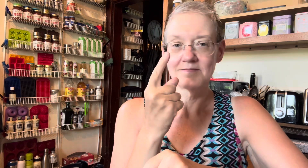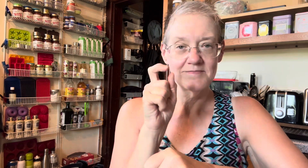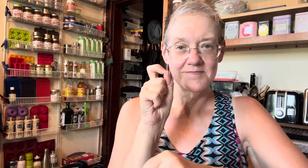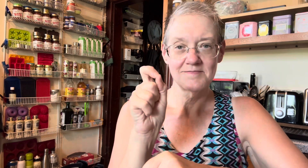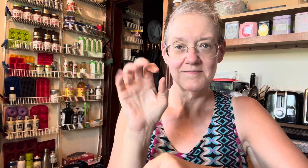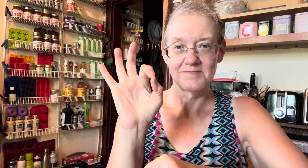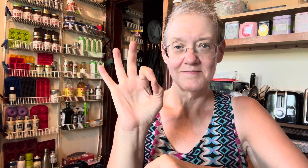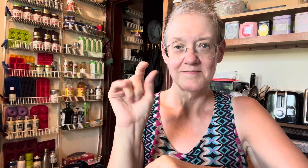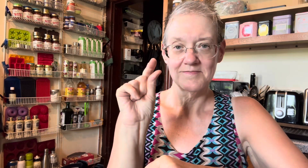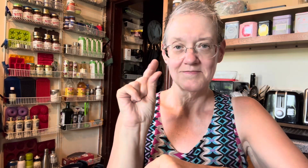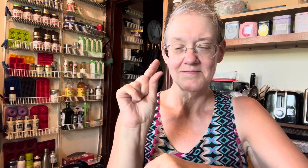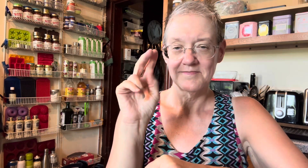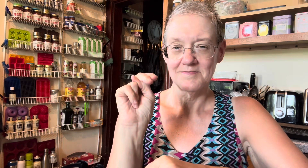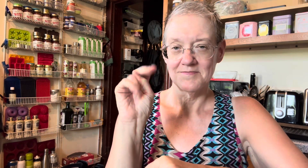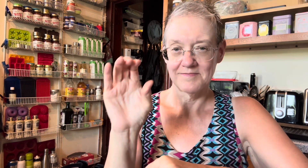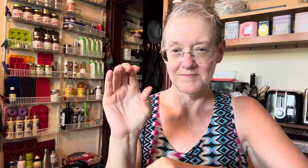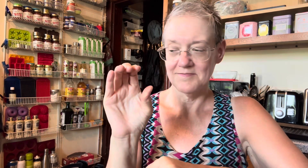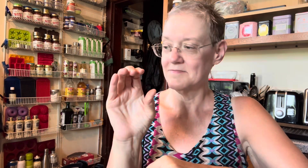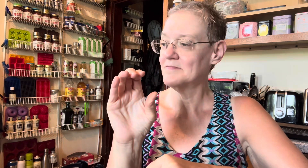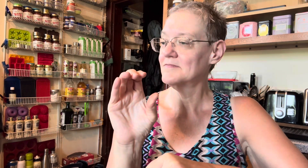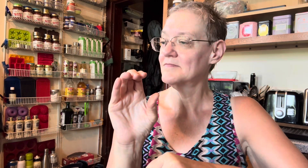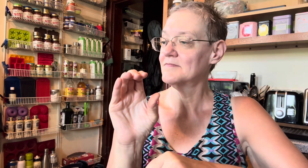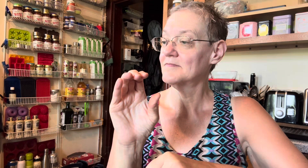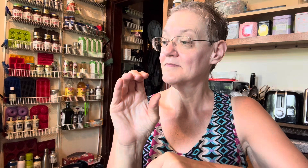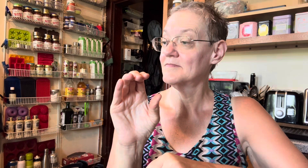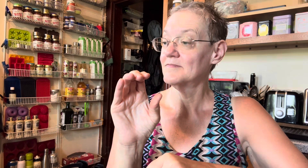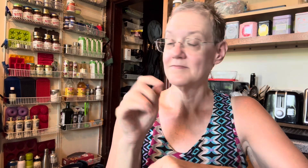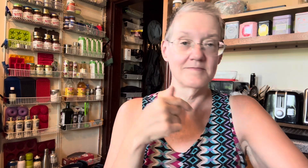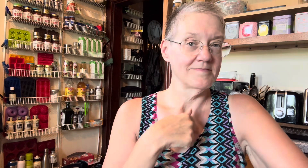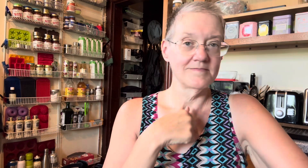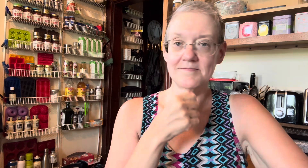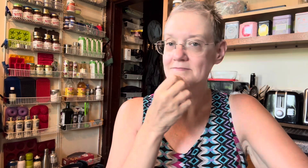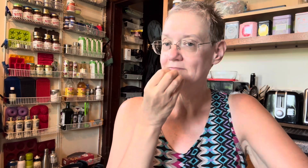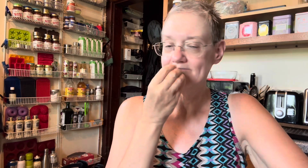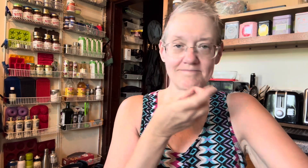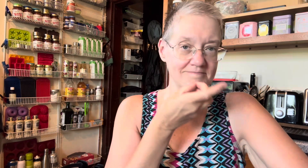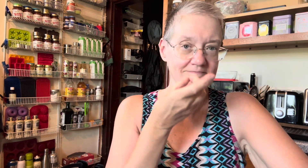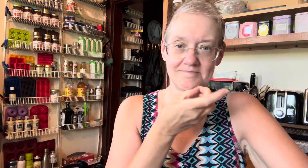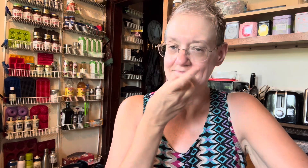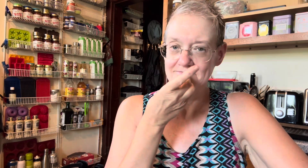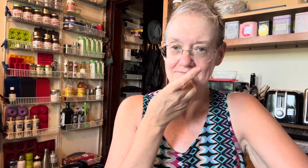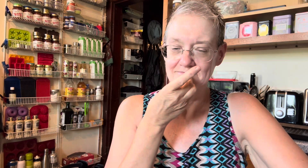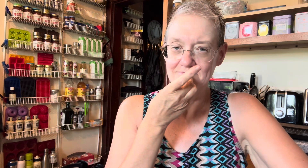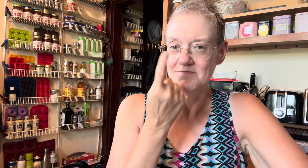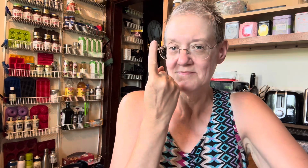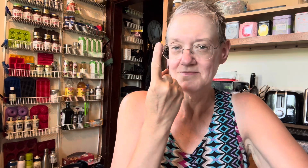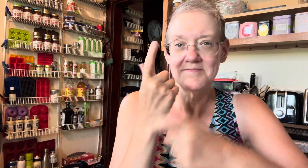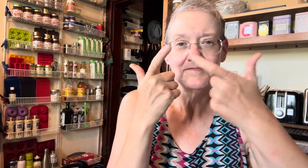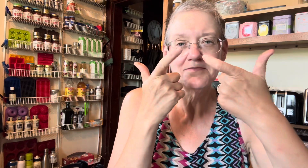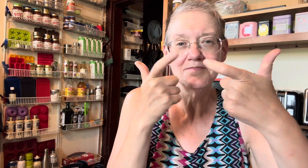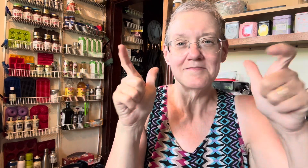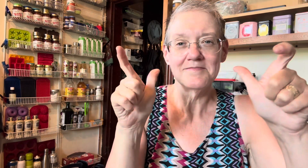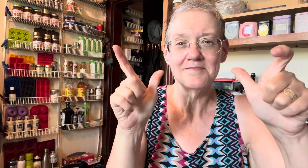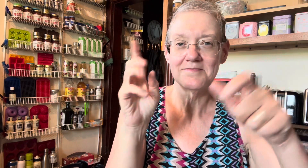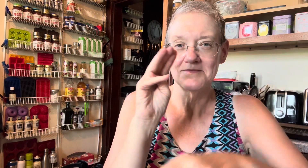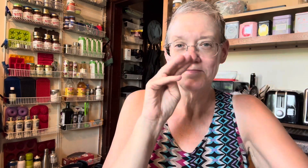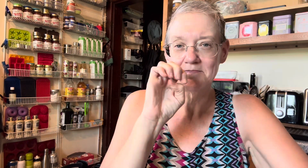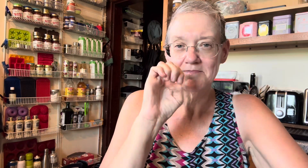lunch 11.9 grams of net carbs. And I don't eat dinner. I have 1